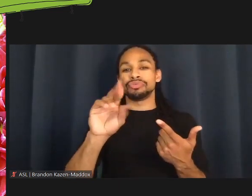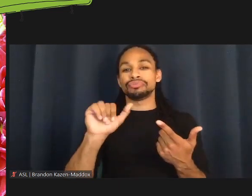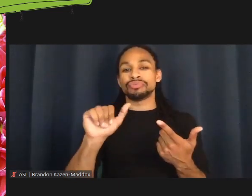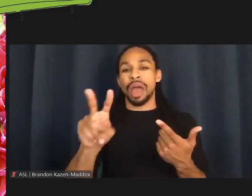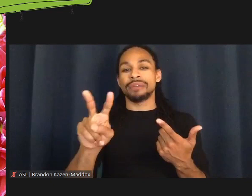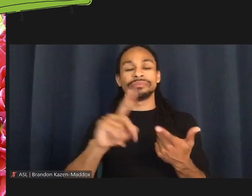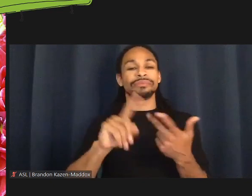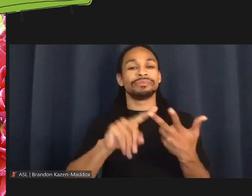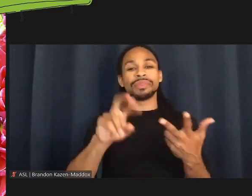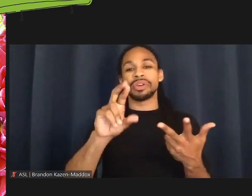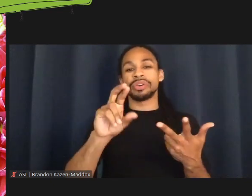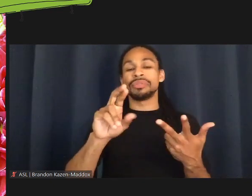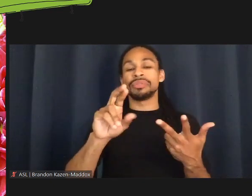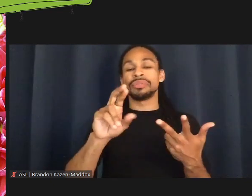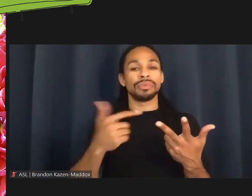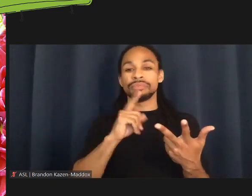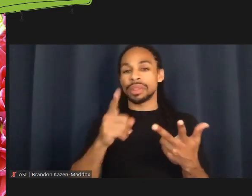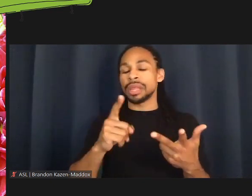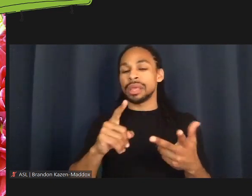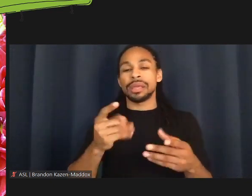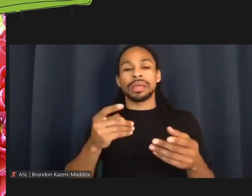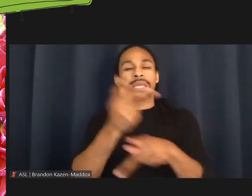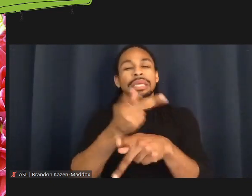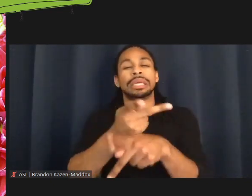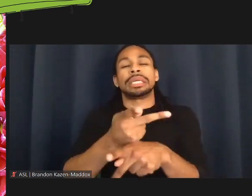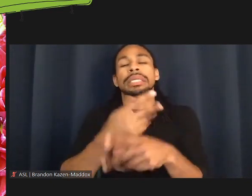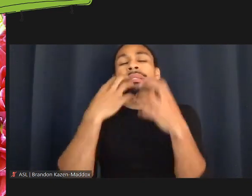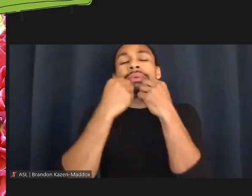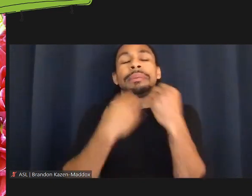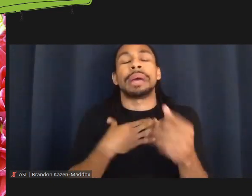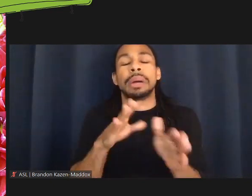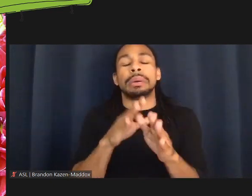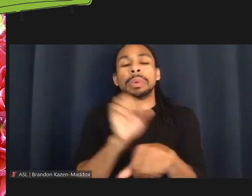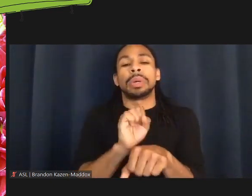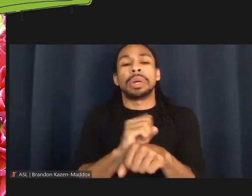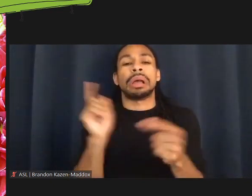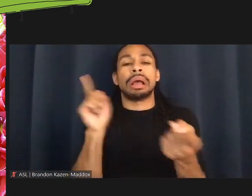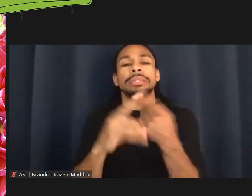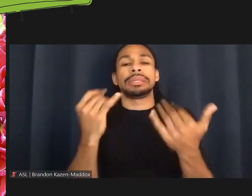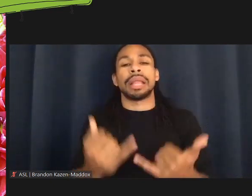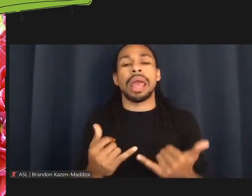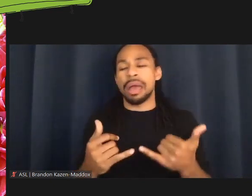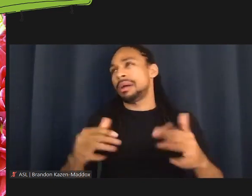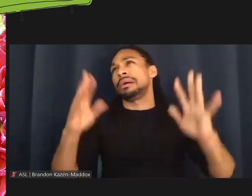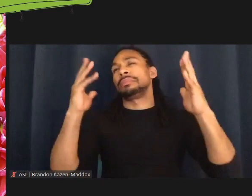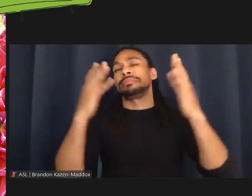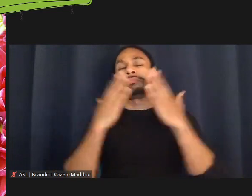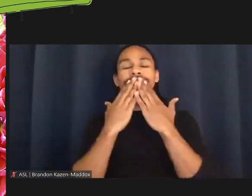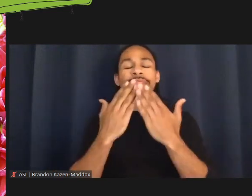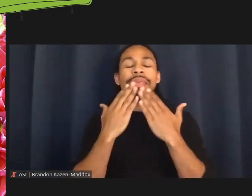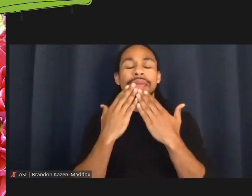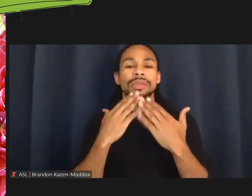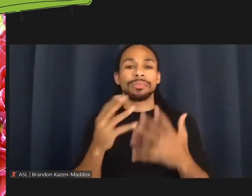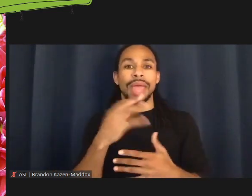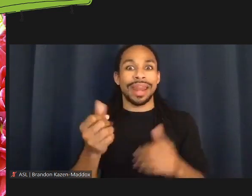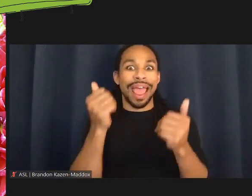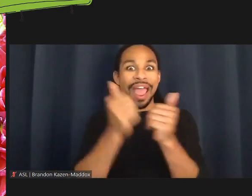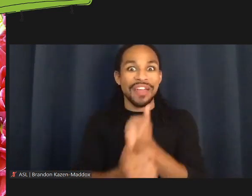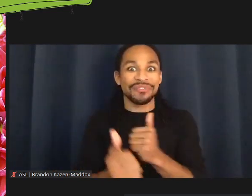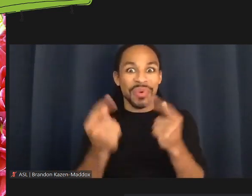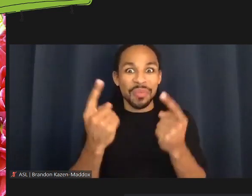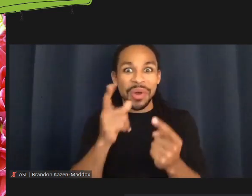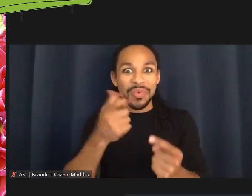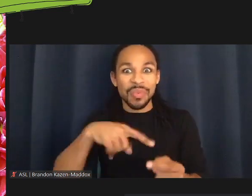work from the first book till now. So I want to thank you all especially. And every person who read today, isn't